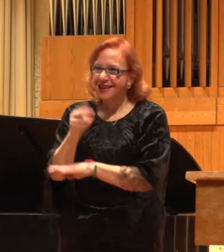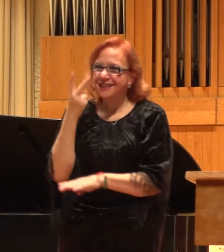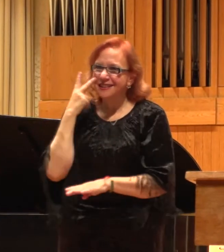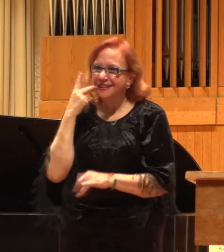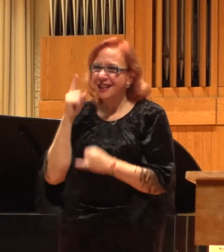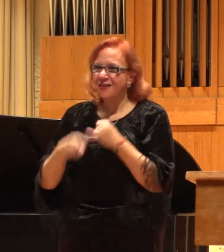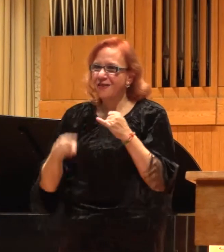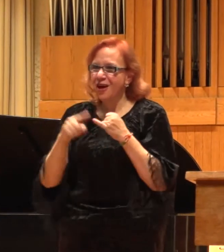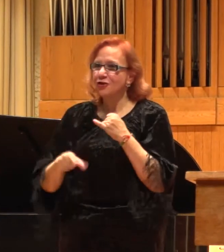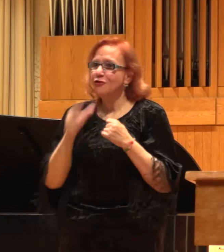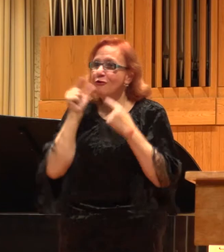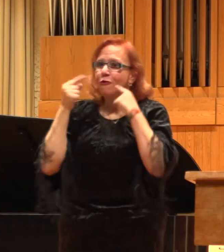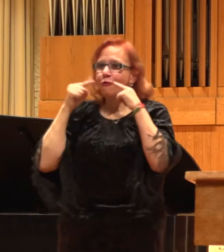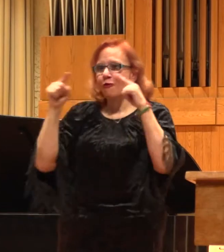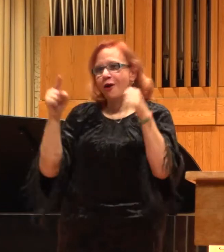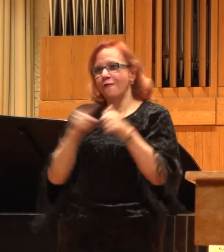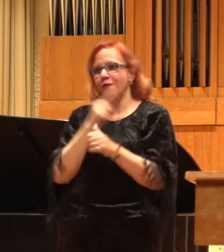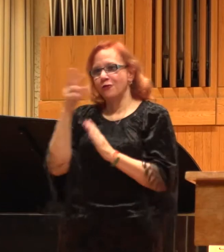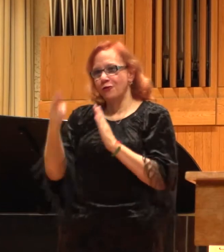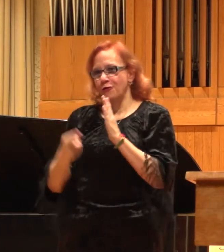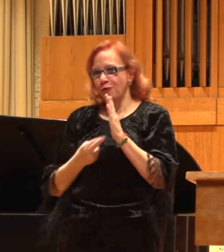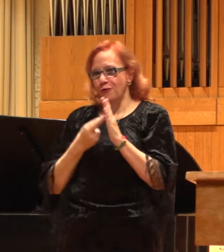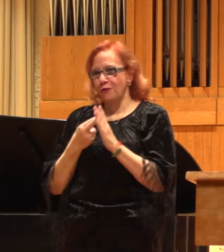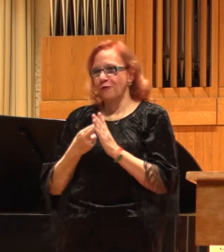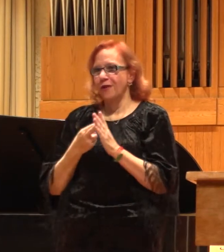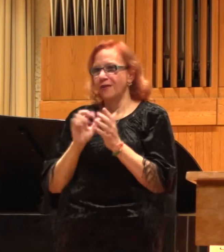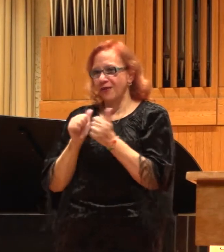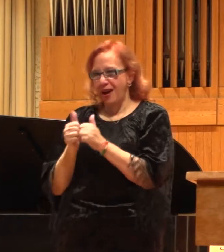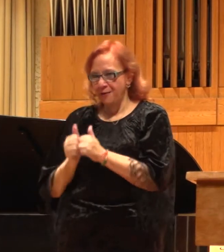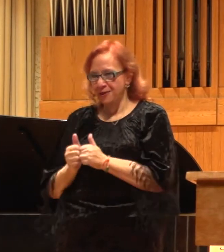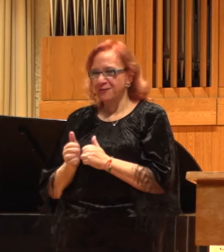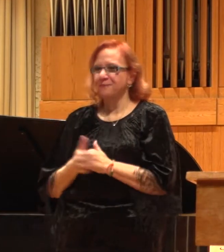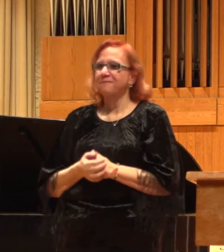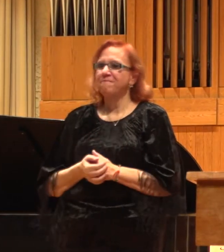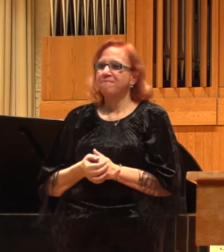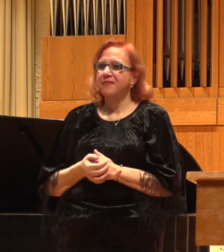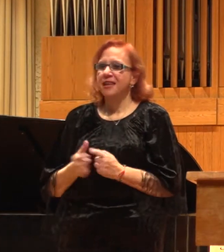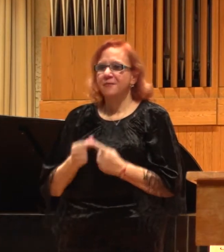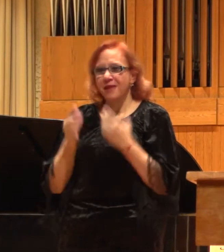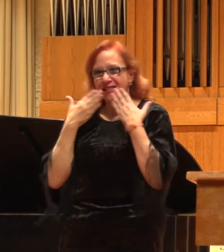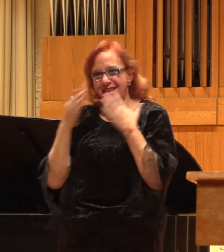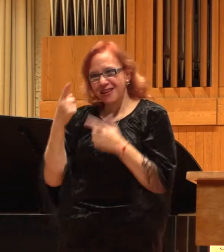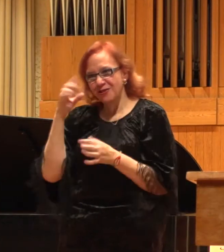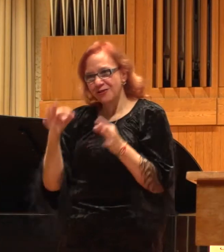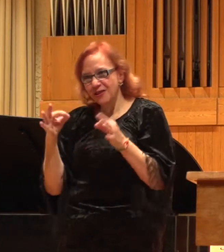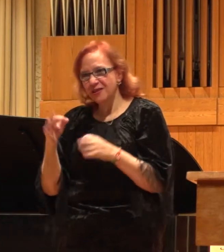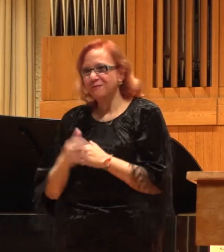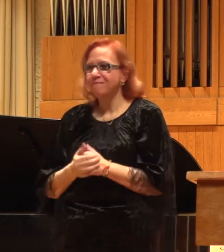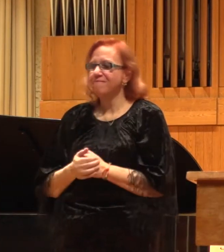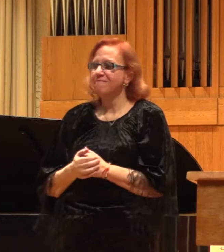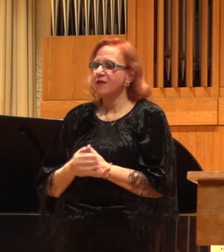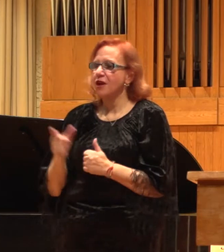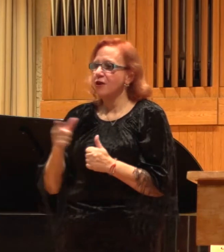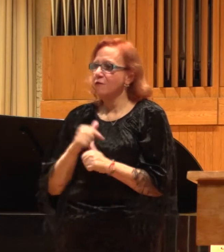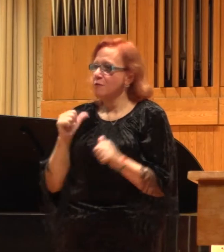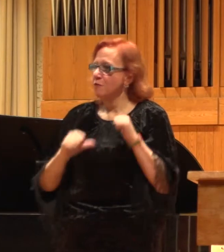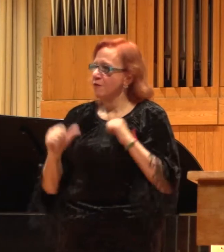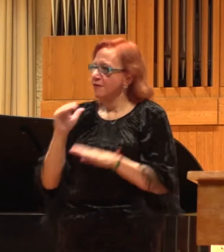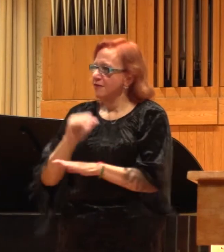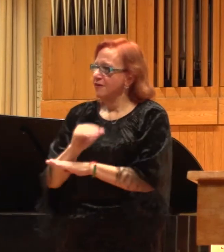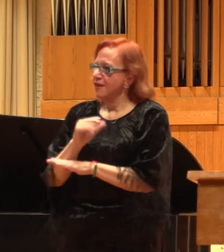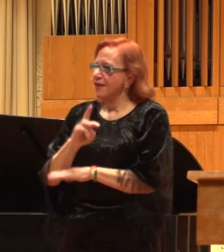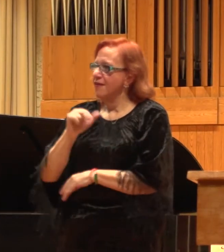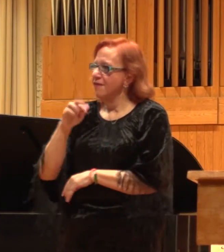finalists that made it through the first round of competition. Special thanks to the judges. Our first performer tonight